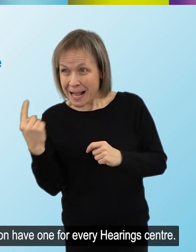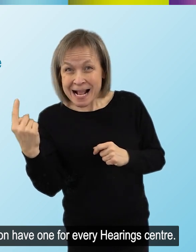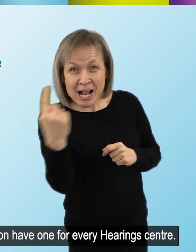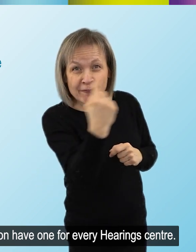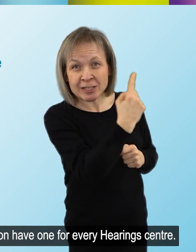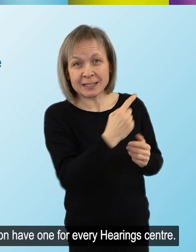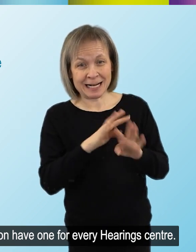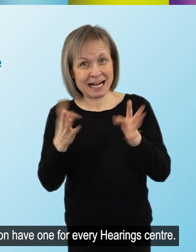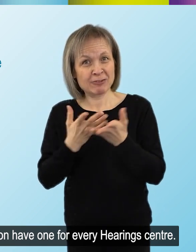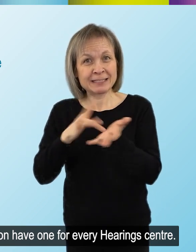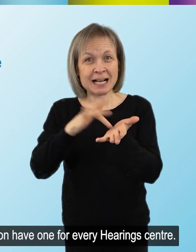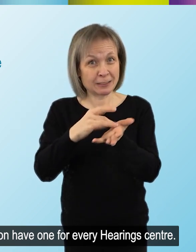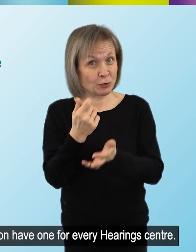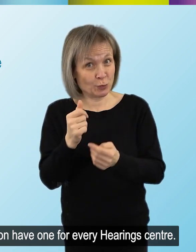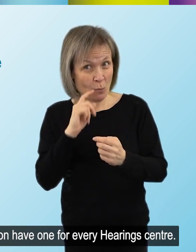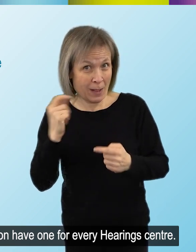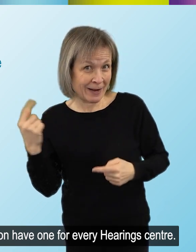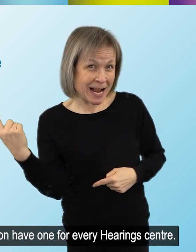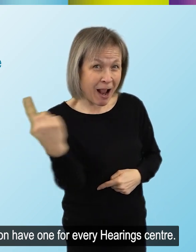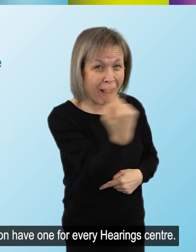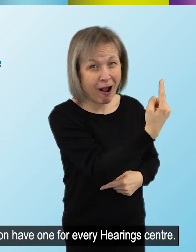We will soon have one for every hearings centre.